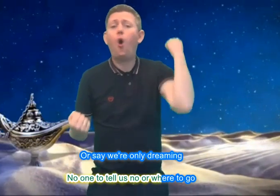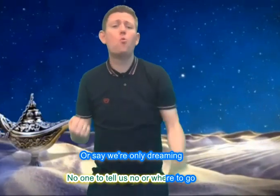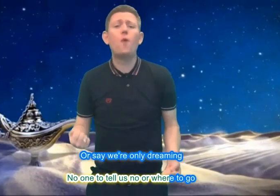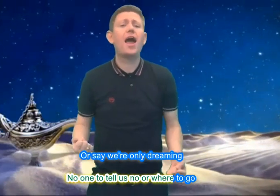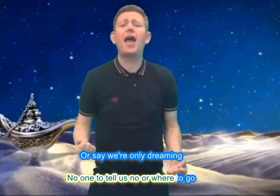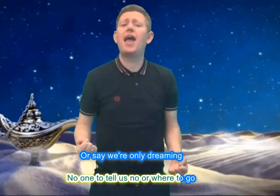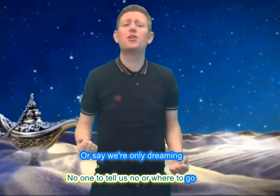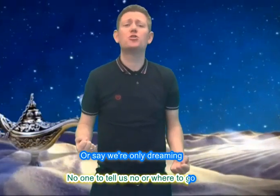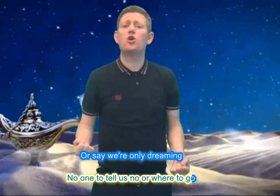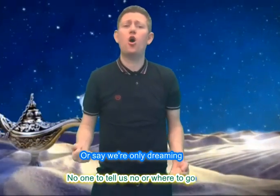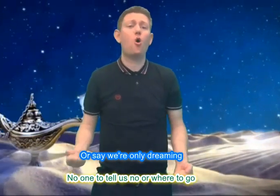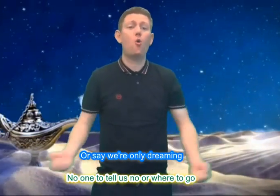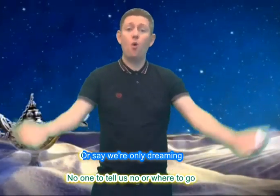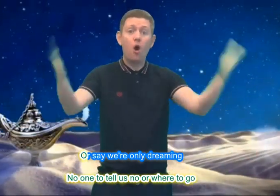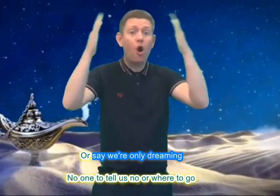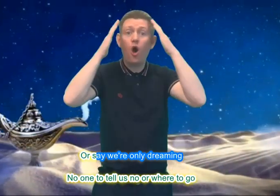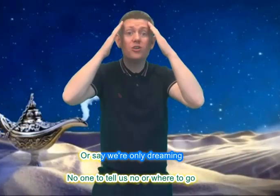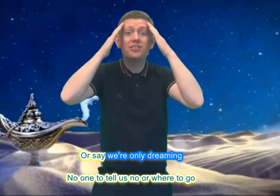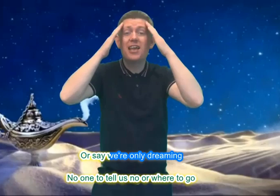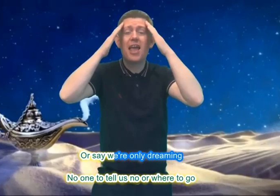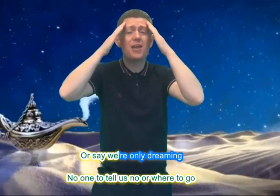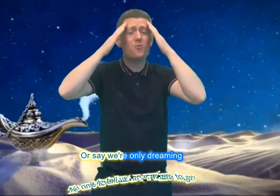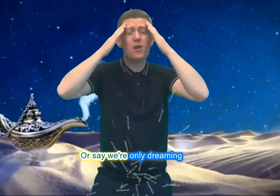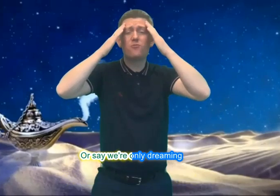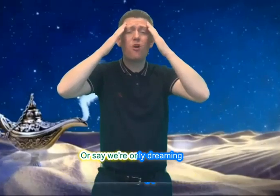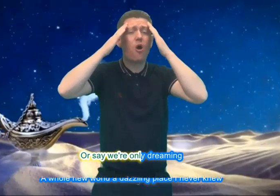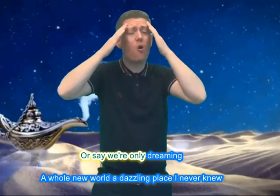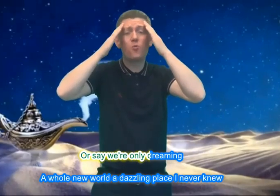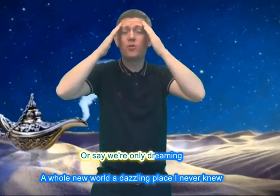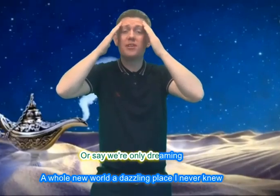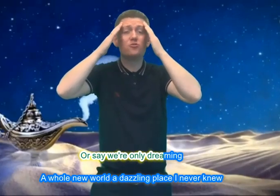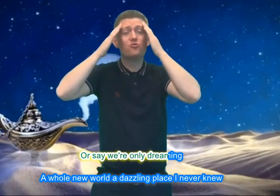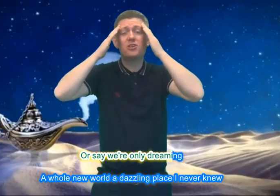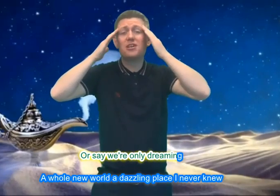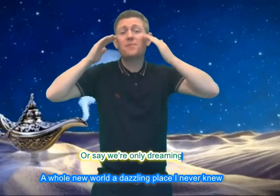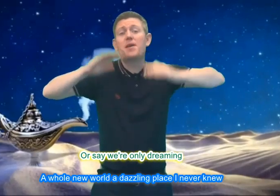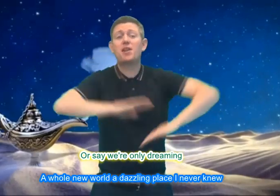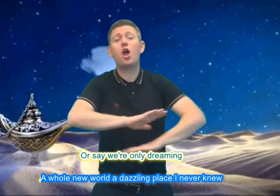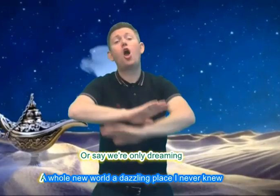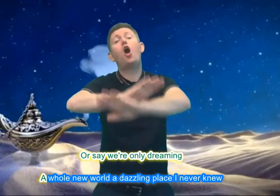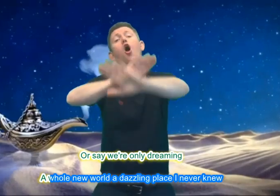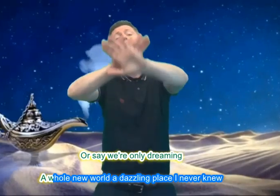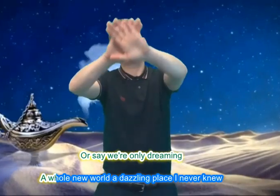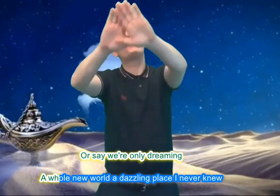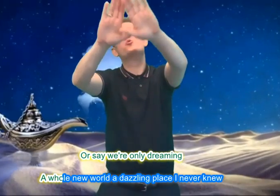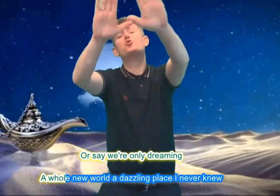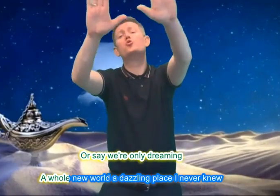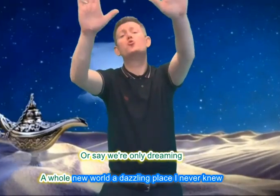or where to go. I'll say we're only dreaming. A whole new